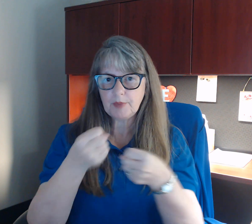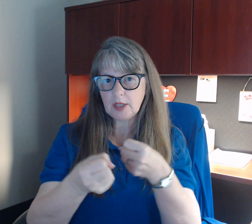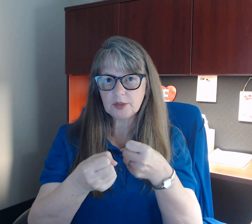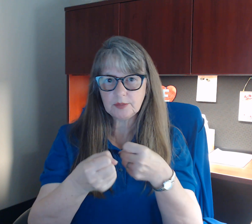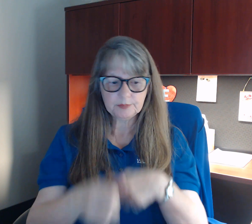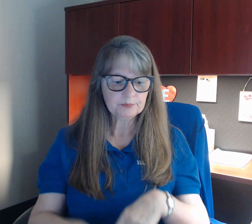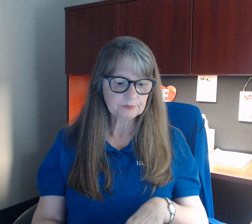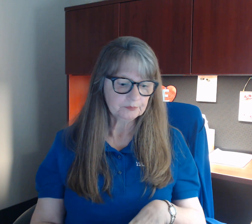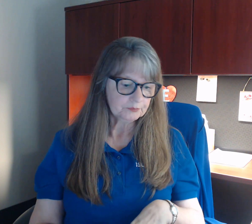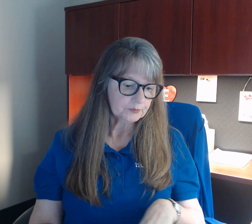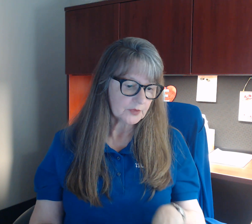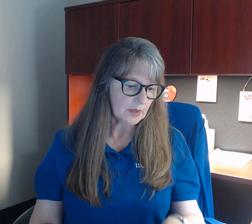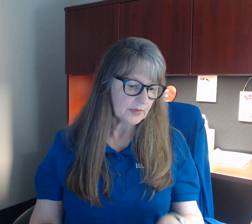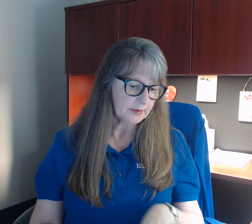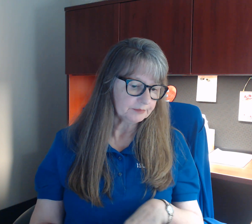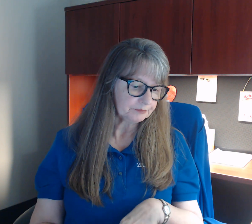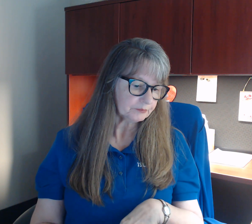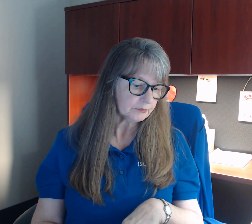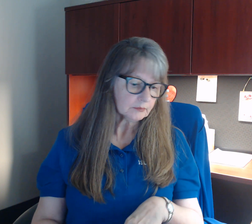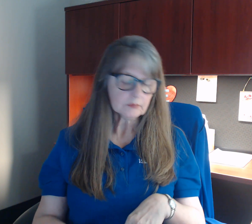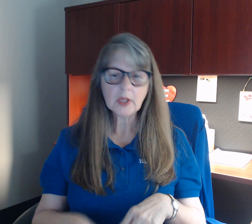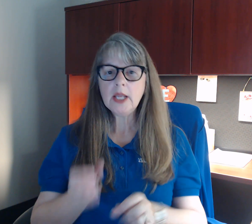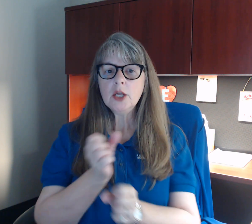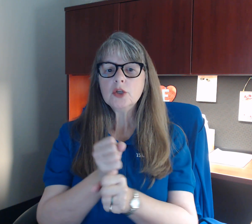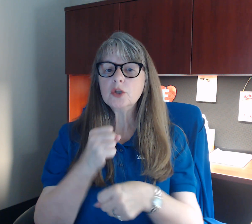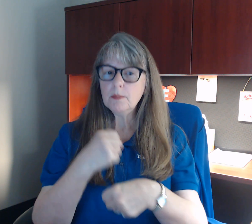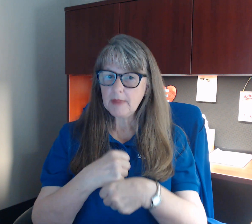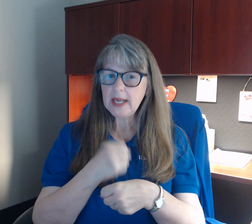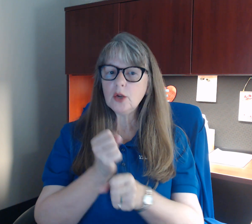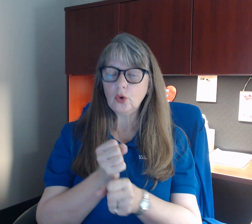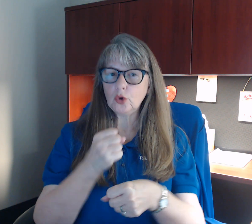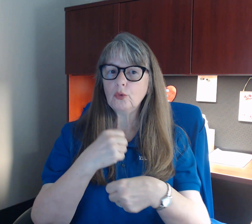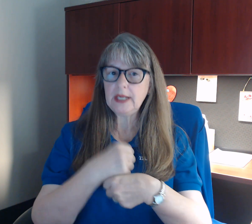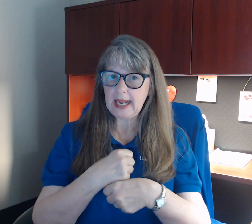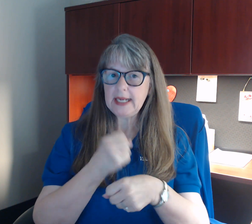box, same thing. To make or create,